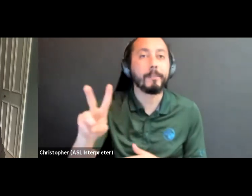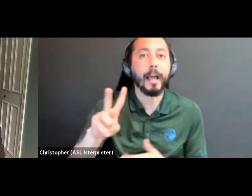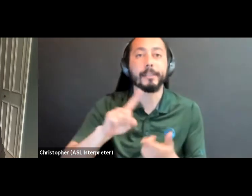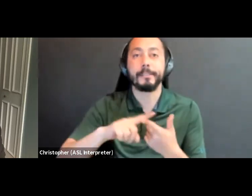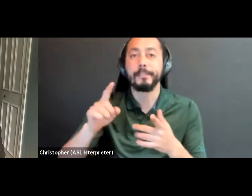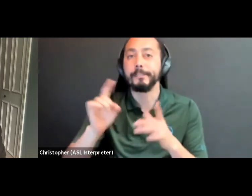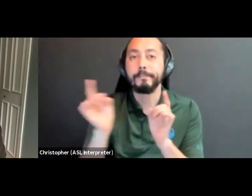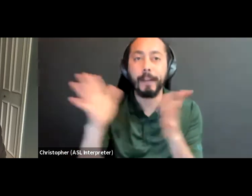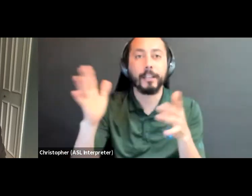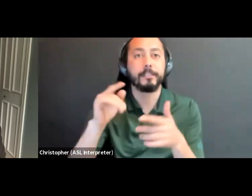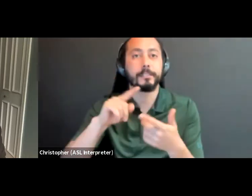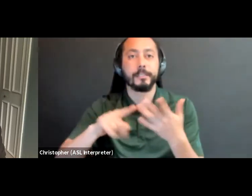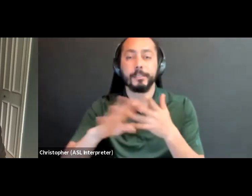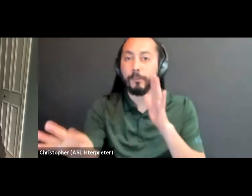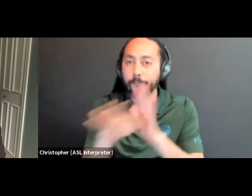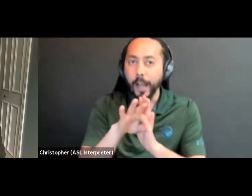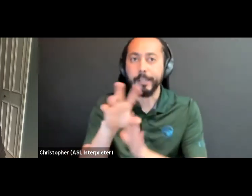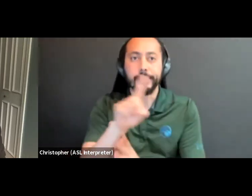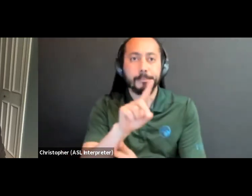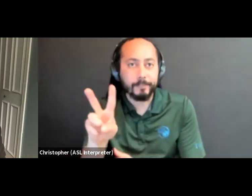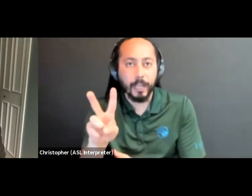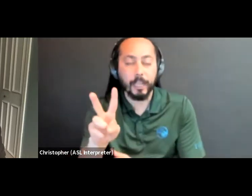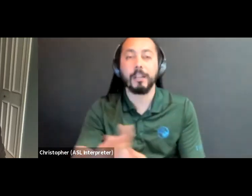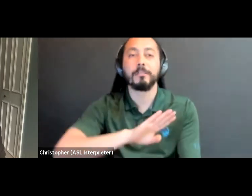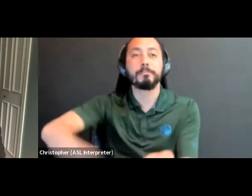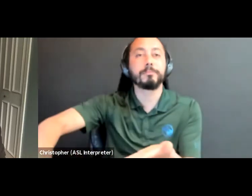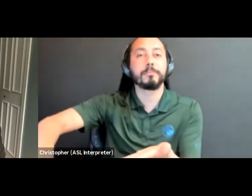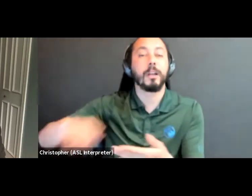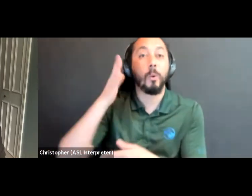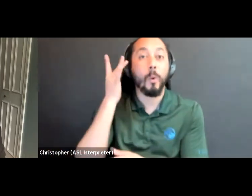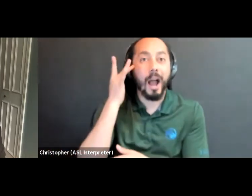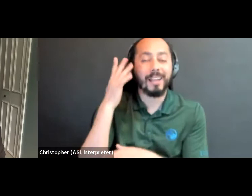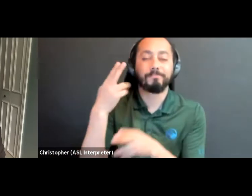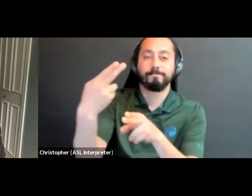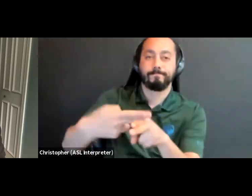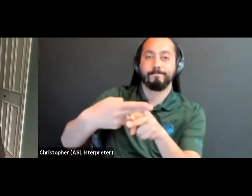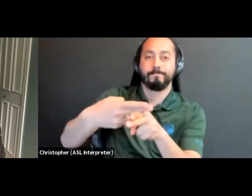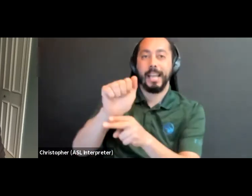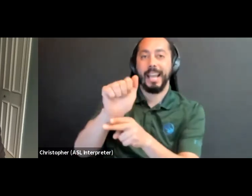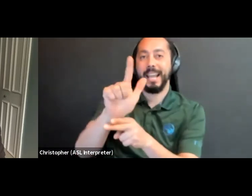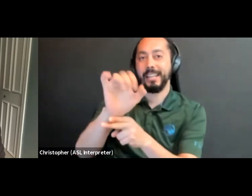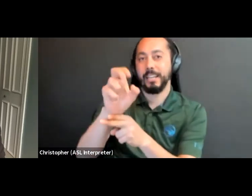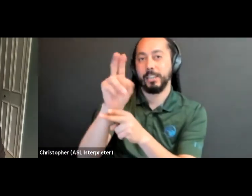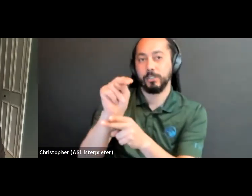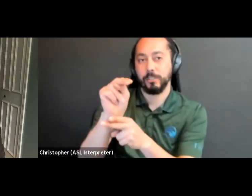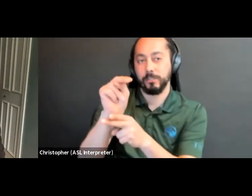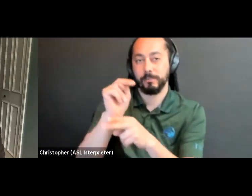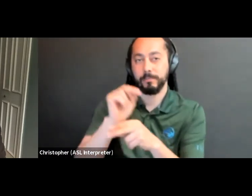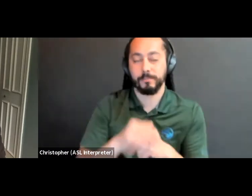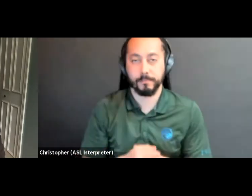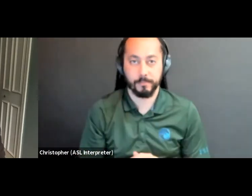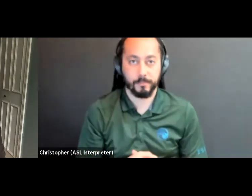of domestic violence then become dismissed, because those concerns are seen as other signs or